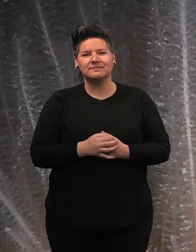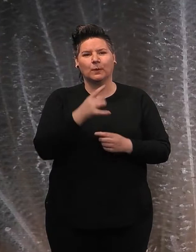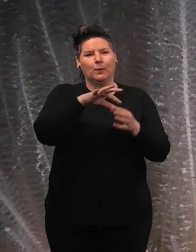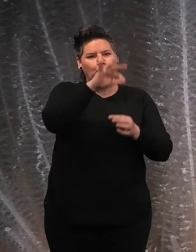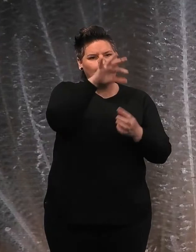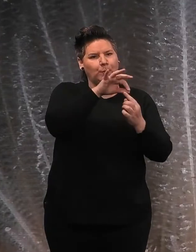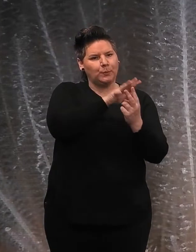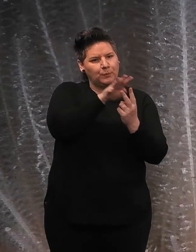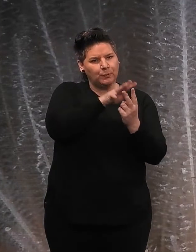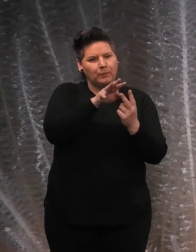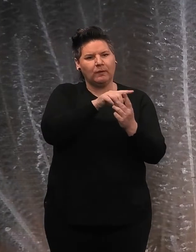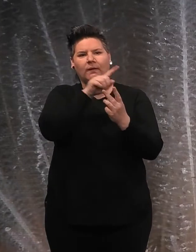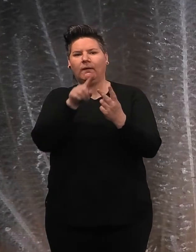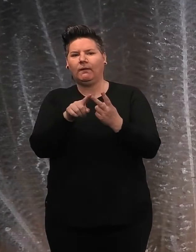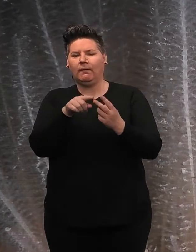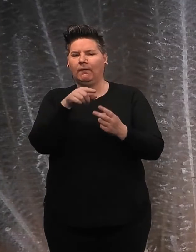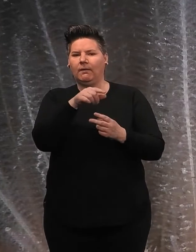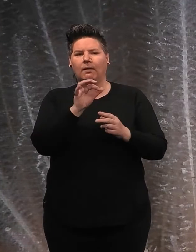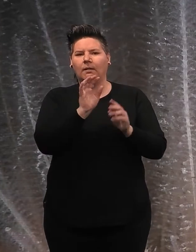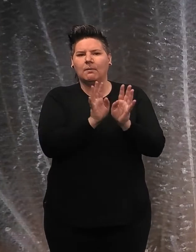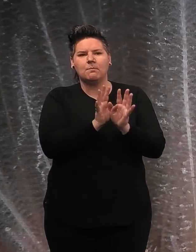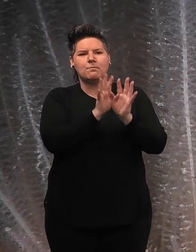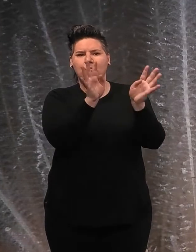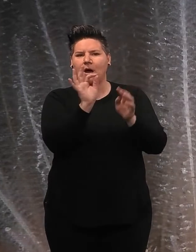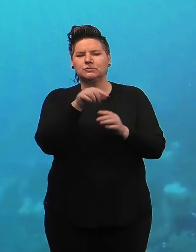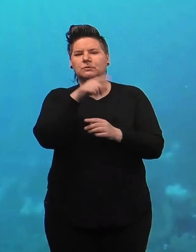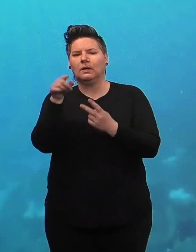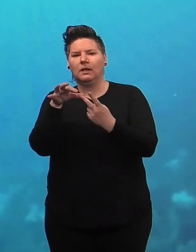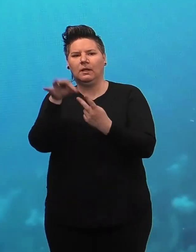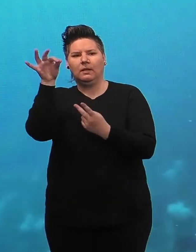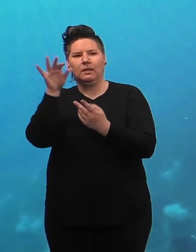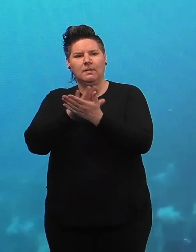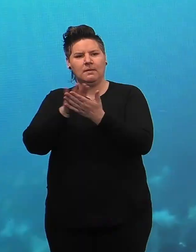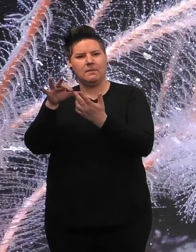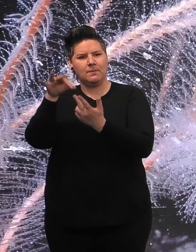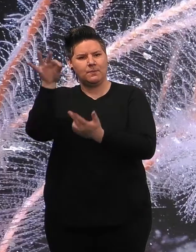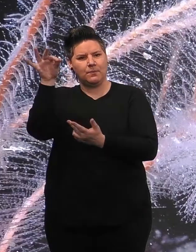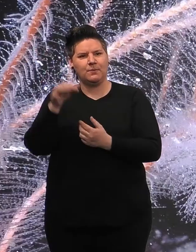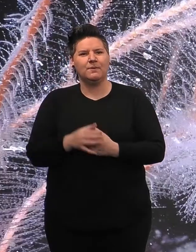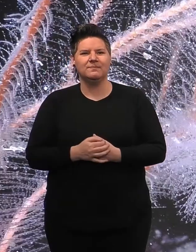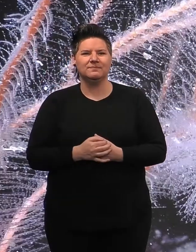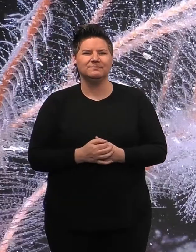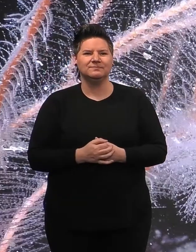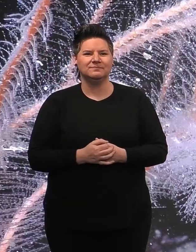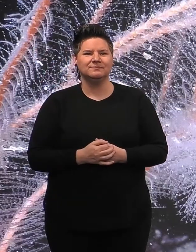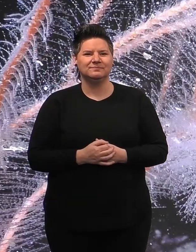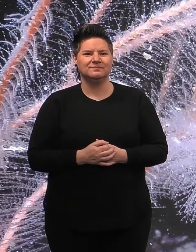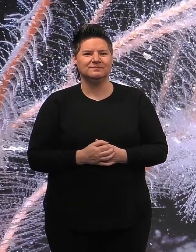this individual stems aren't branched, and then another one where the stems are